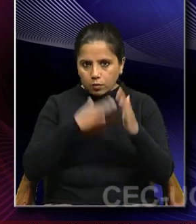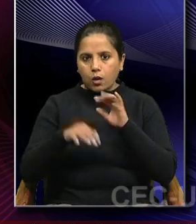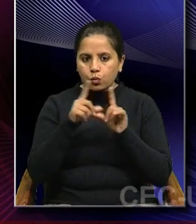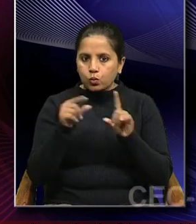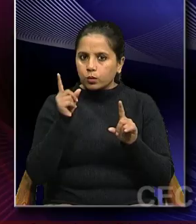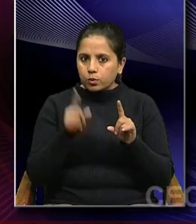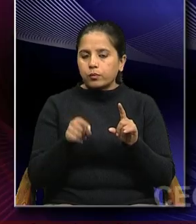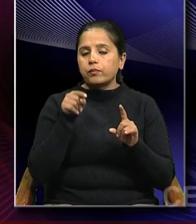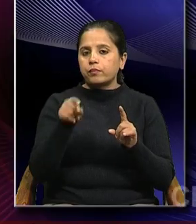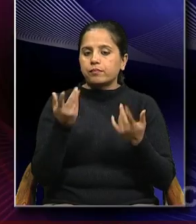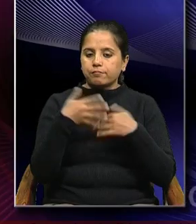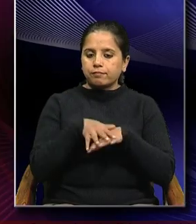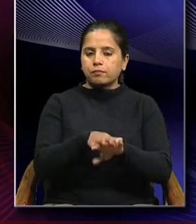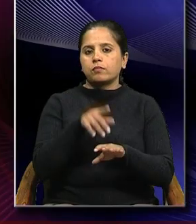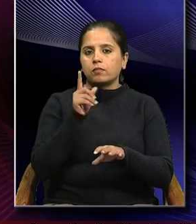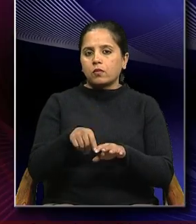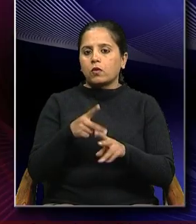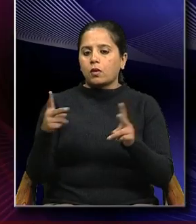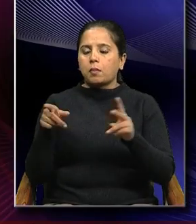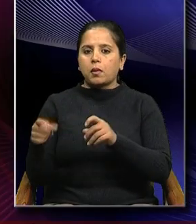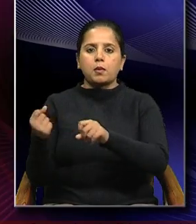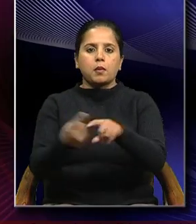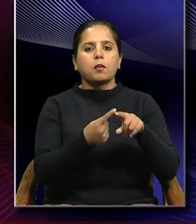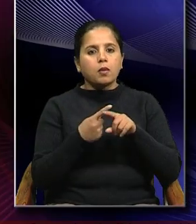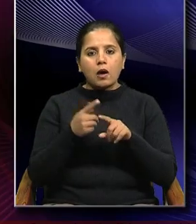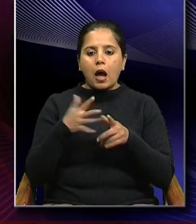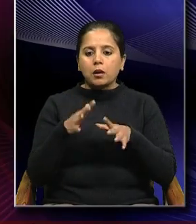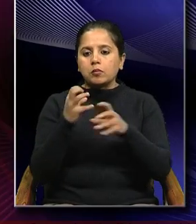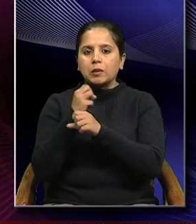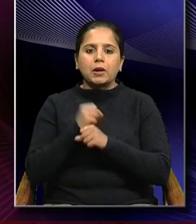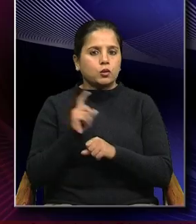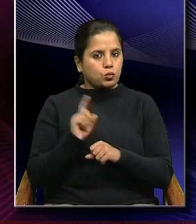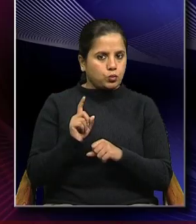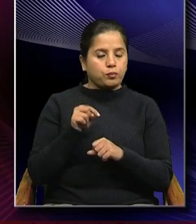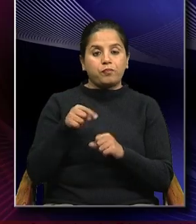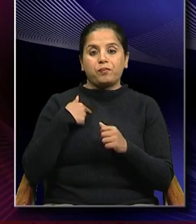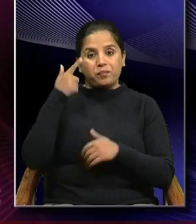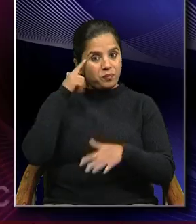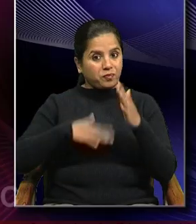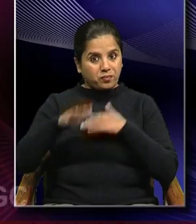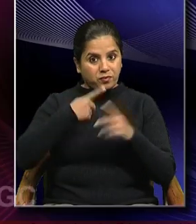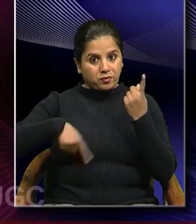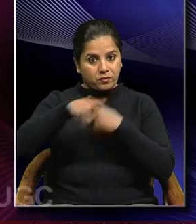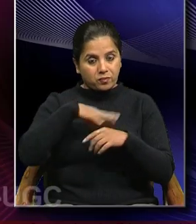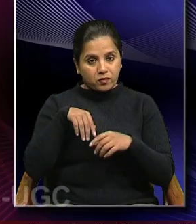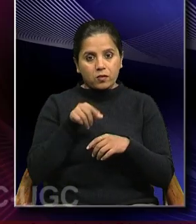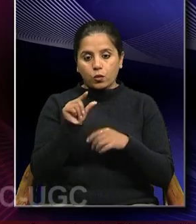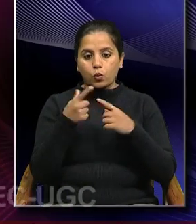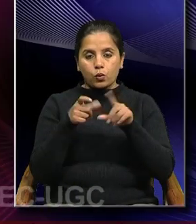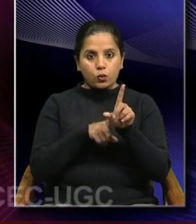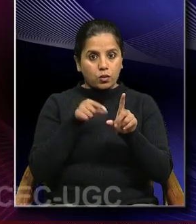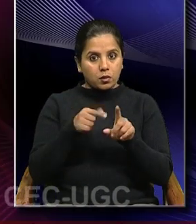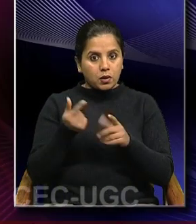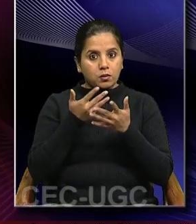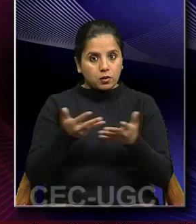that they should be integrated with each other. There should not be any gap. When we are planning our bundle of utilities, that is called